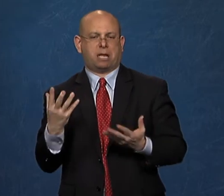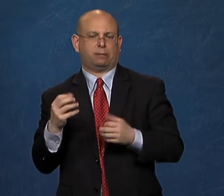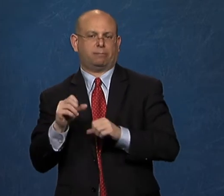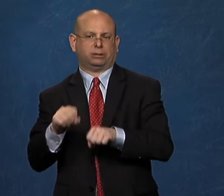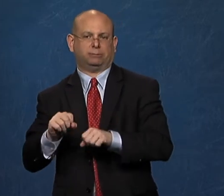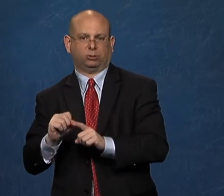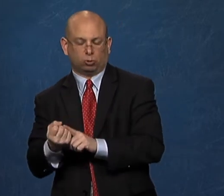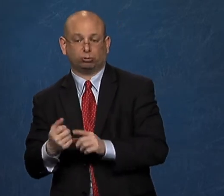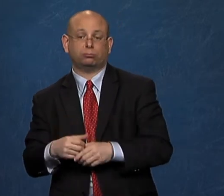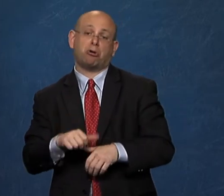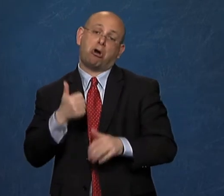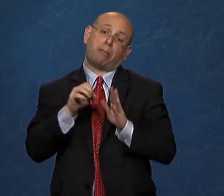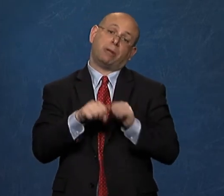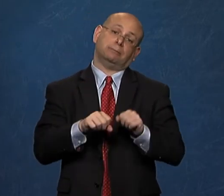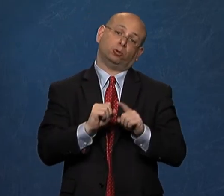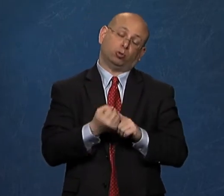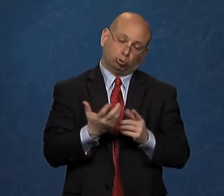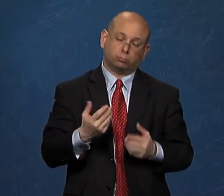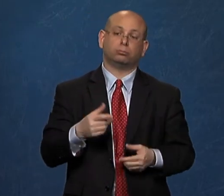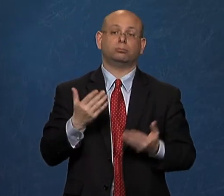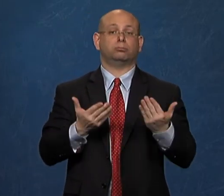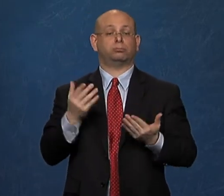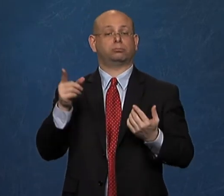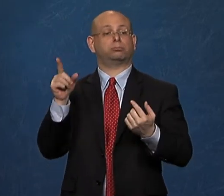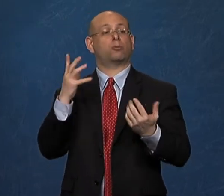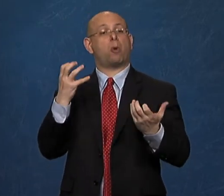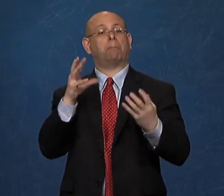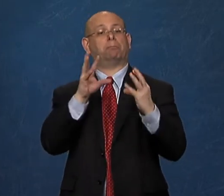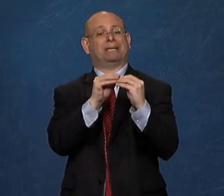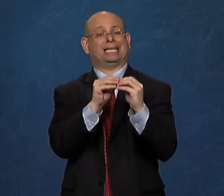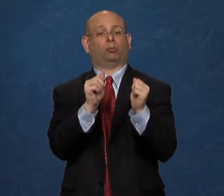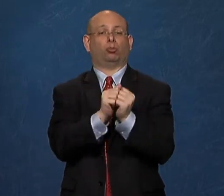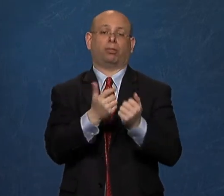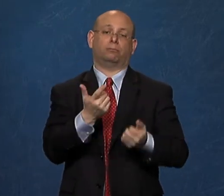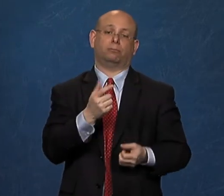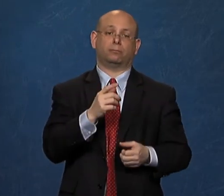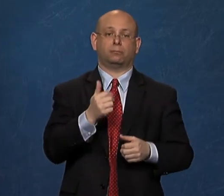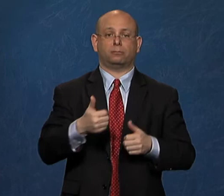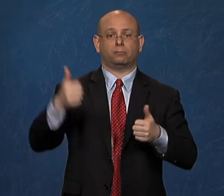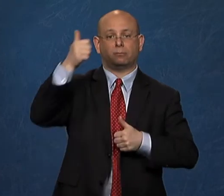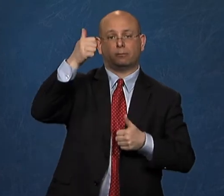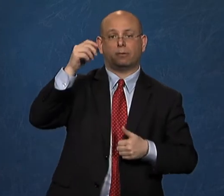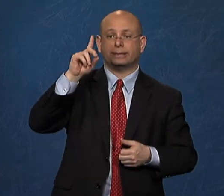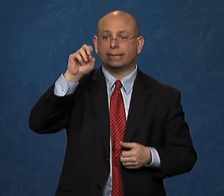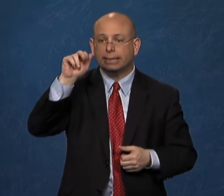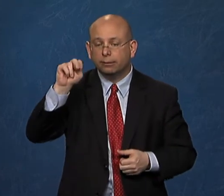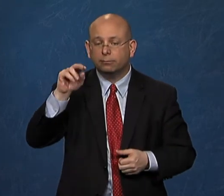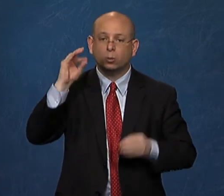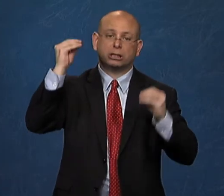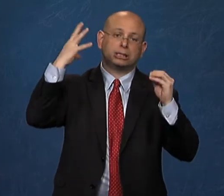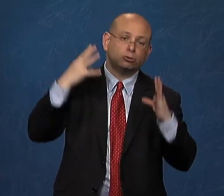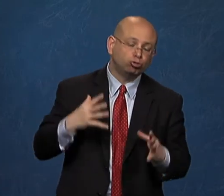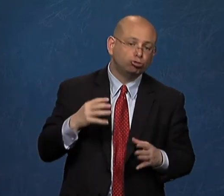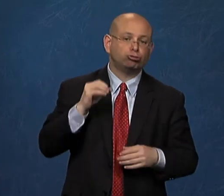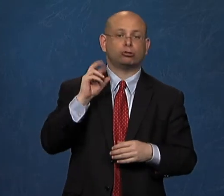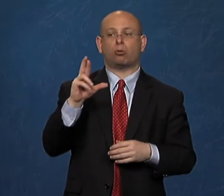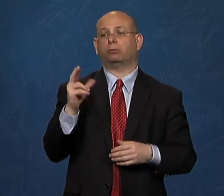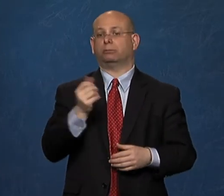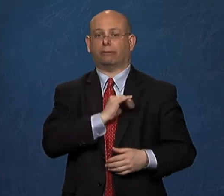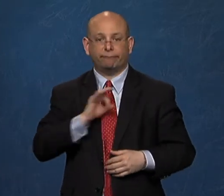could create a lot of eye strain. So I can imagine some situations where VRI might be effective in an educational setting. Perhaps if the deaf